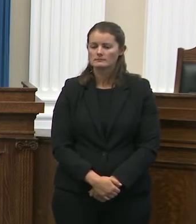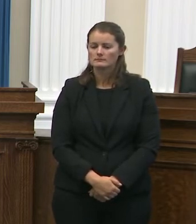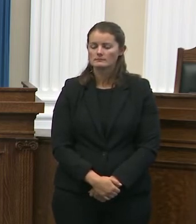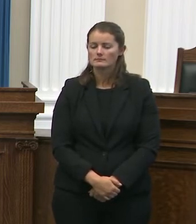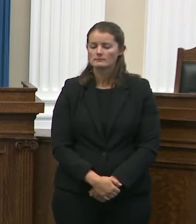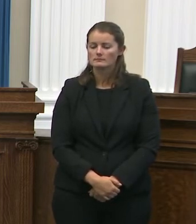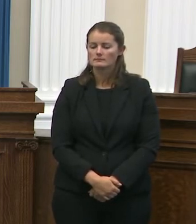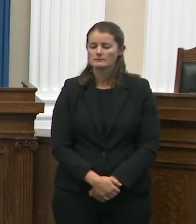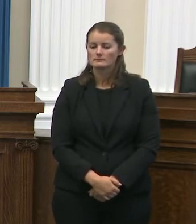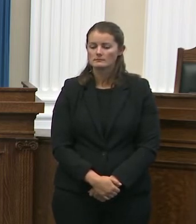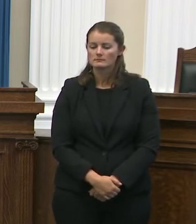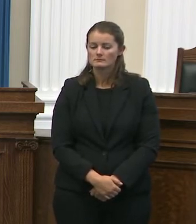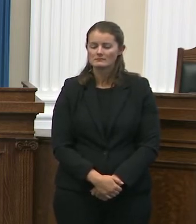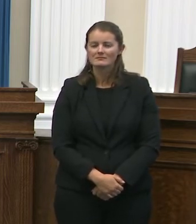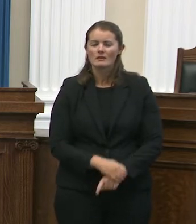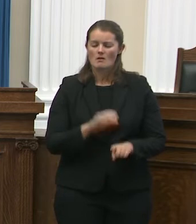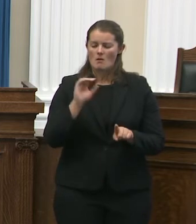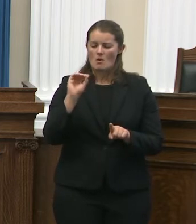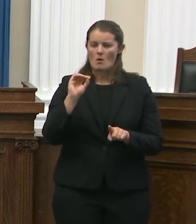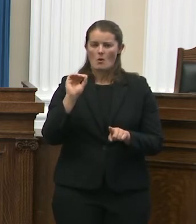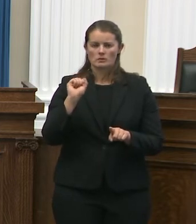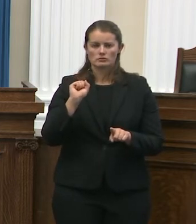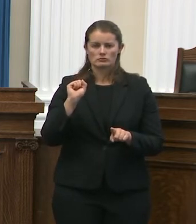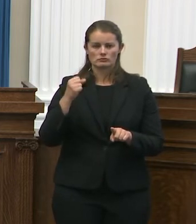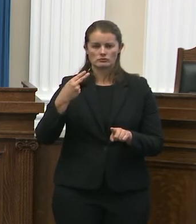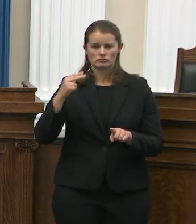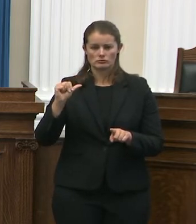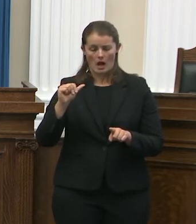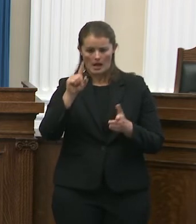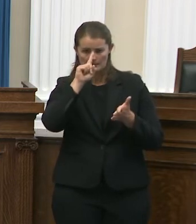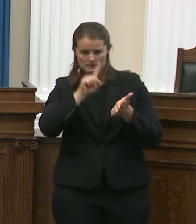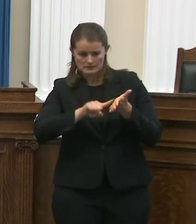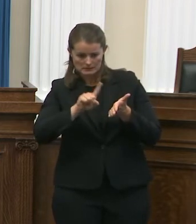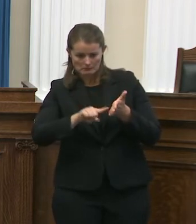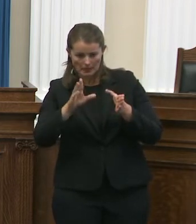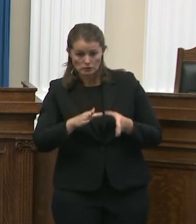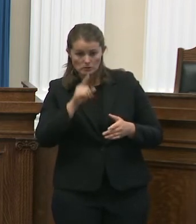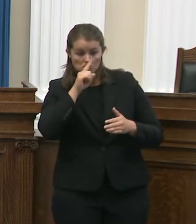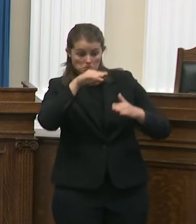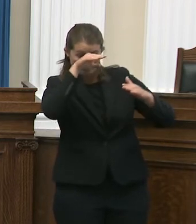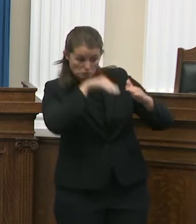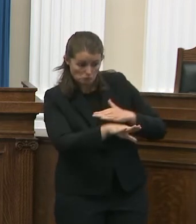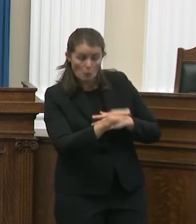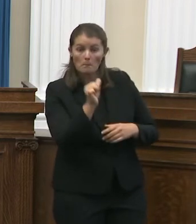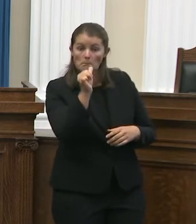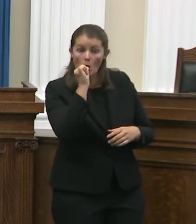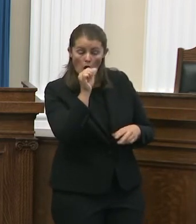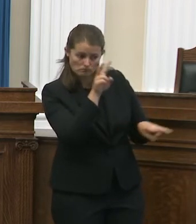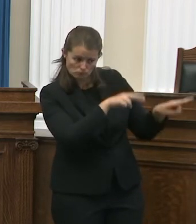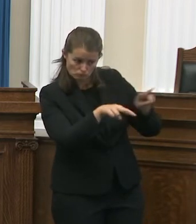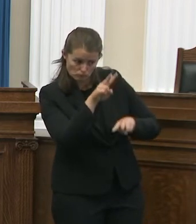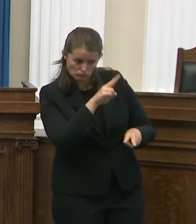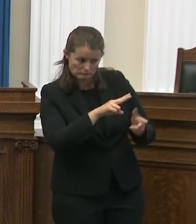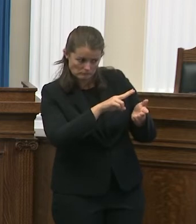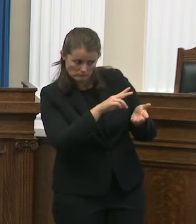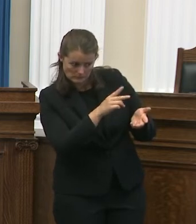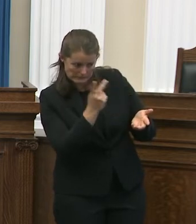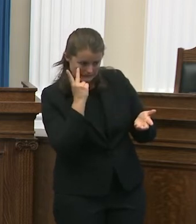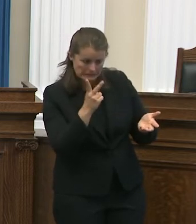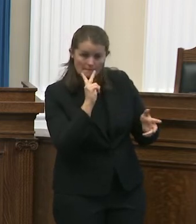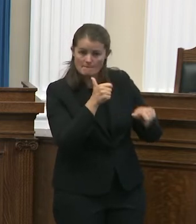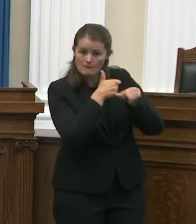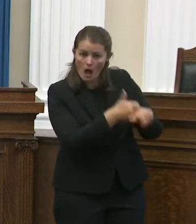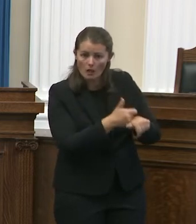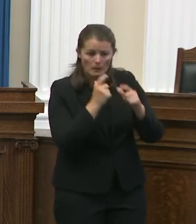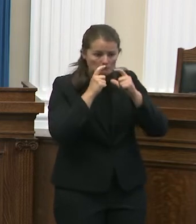of the bars that OSHA inspectors have visited have been found to be in compliance. Right now, our HHS teams